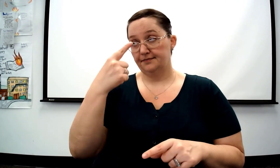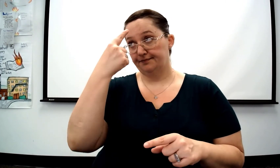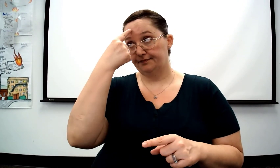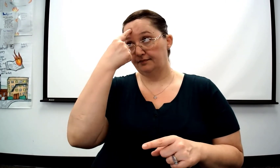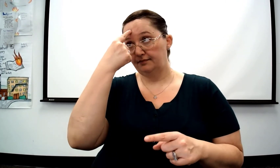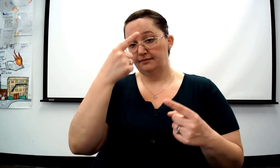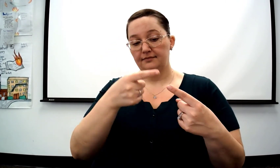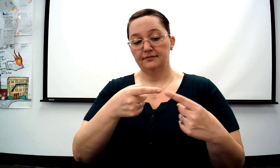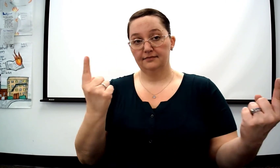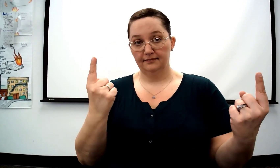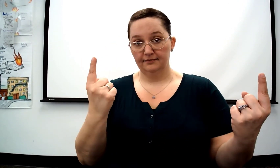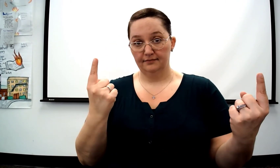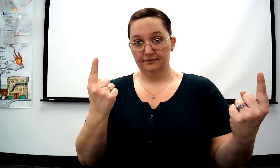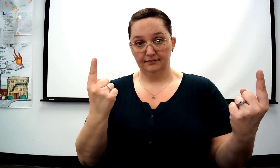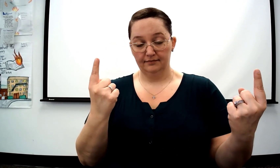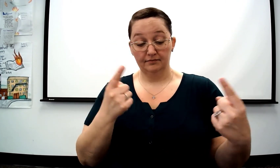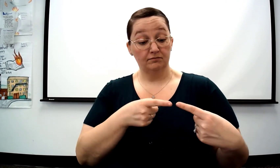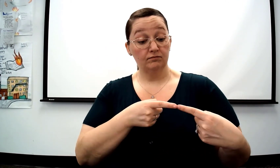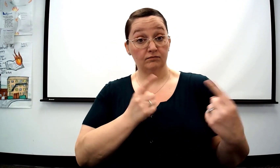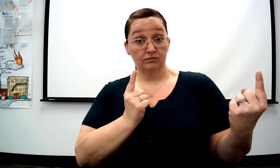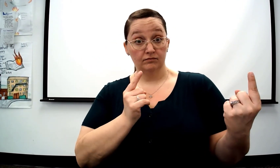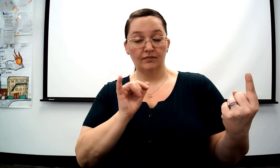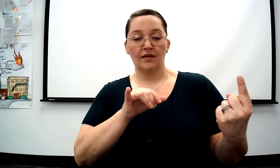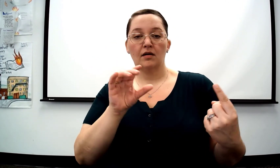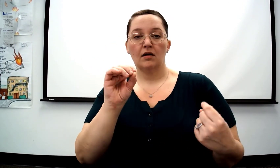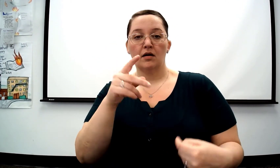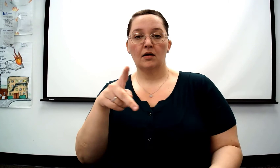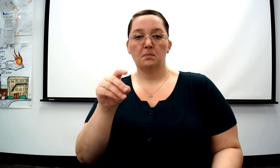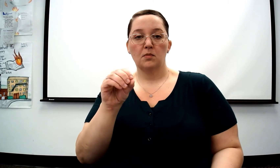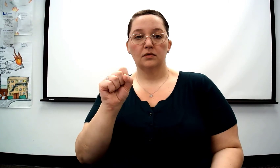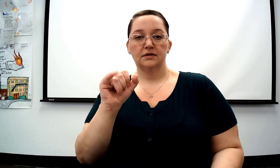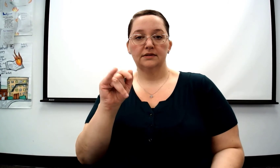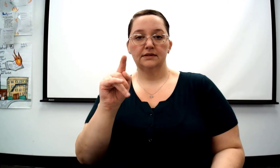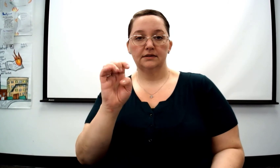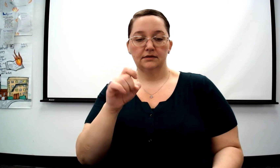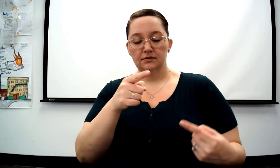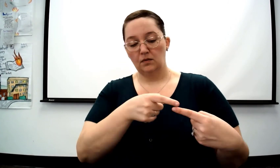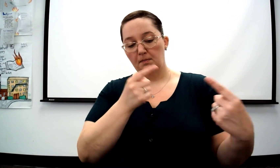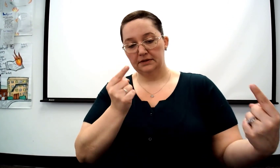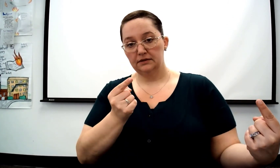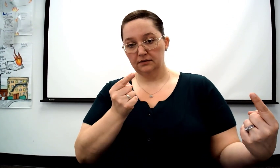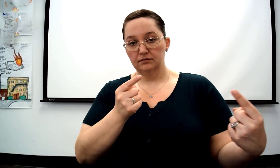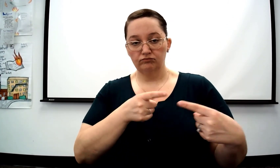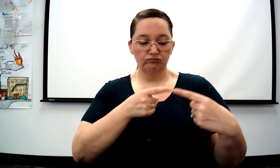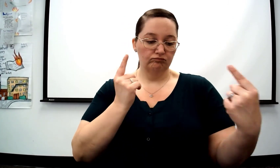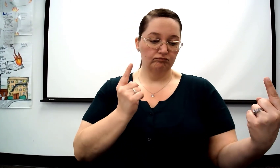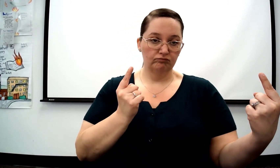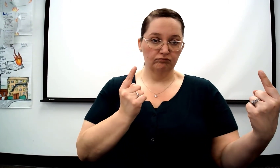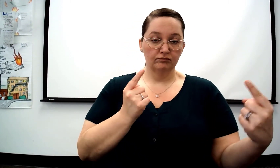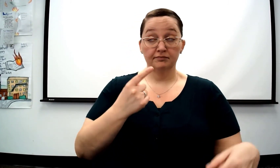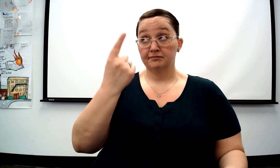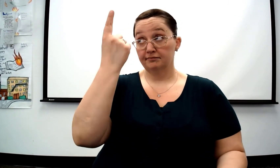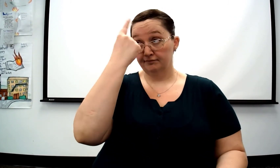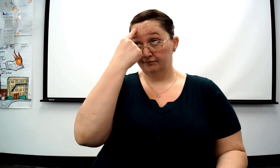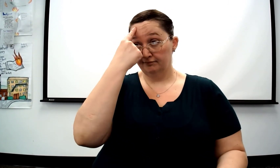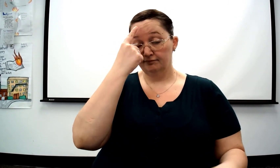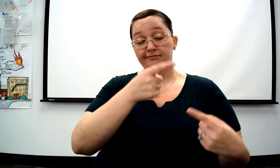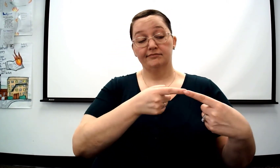Disagree is think and then opposite. You combine them together. It's an opposite